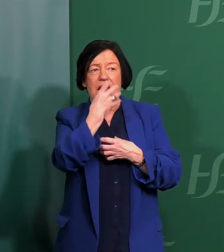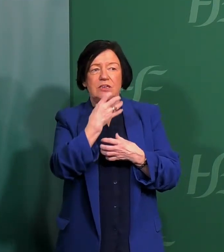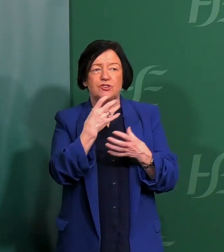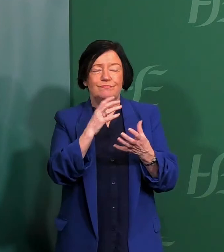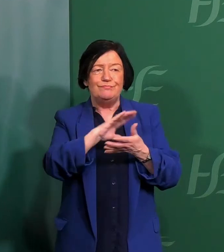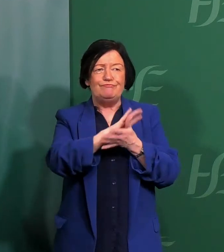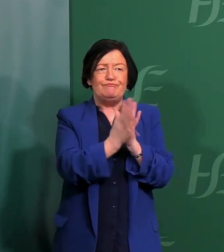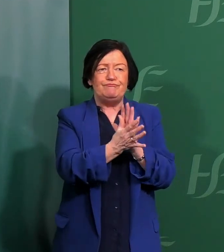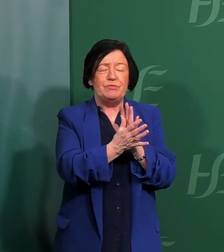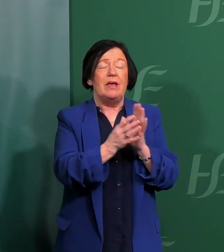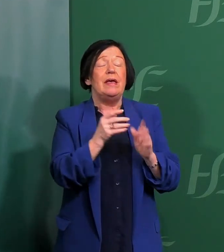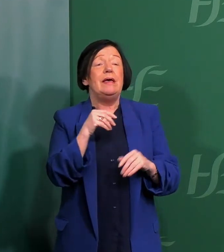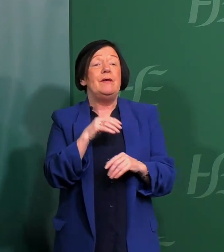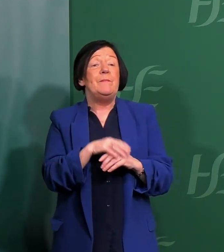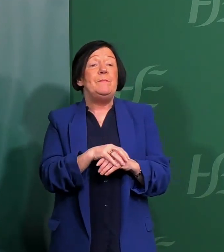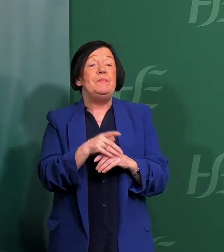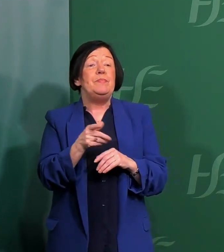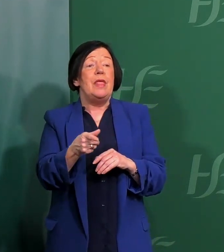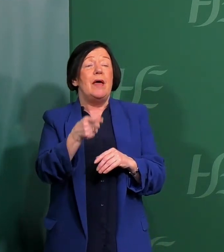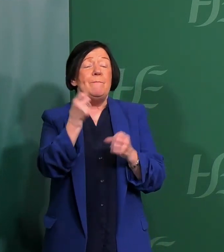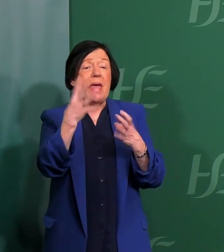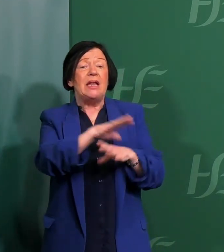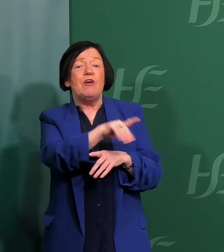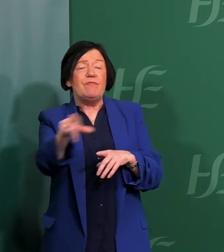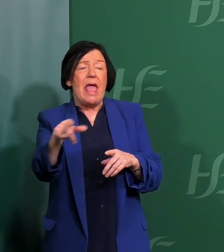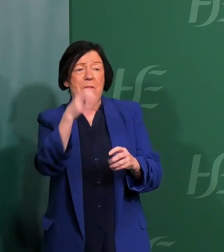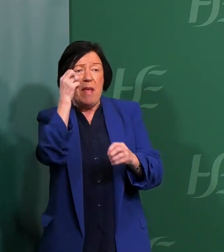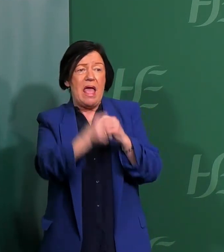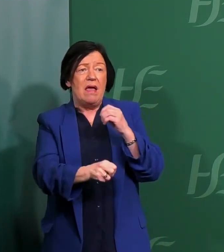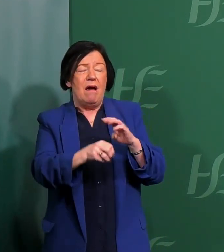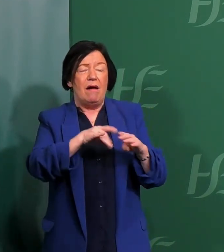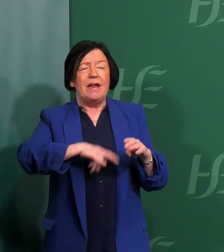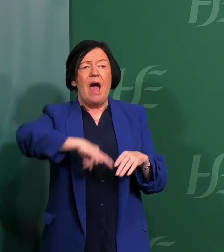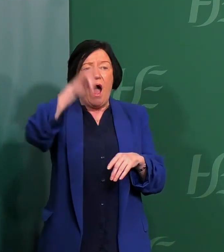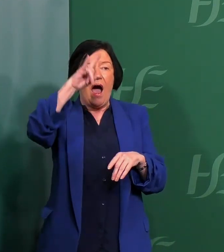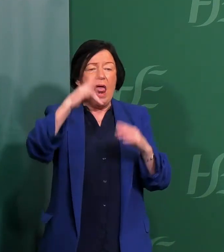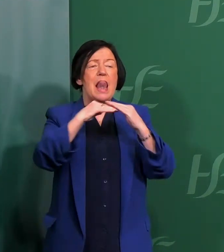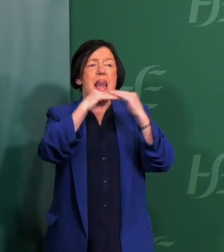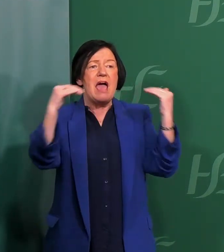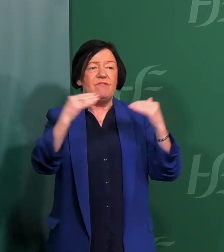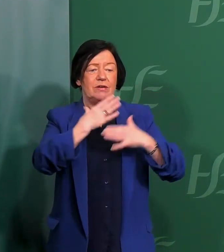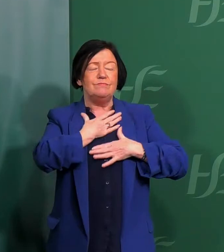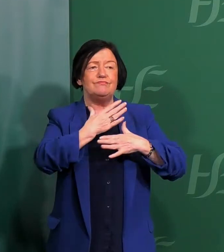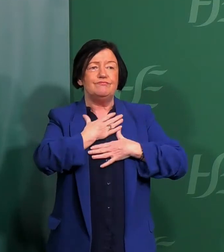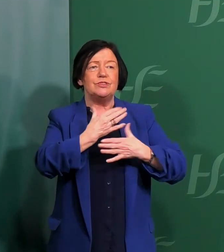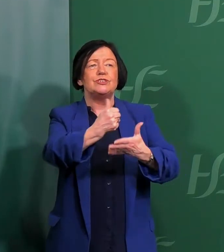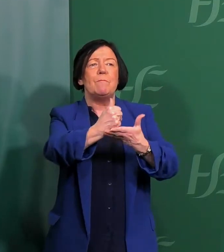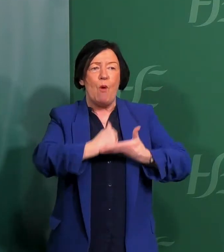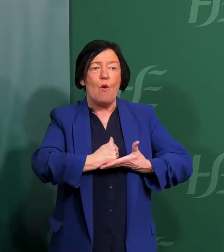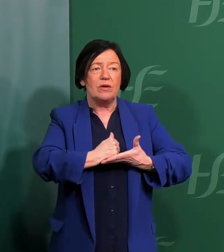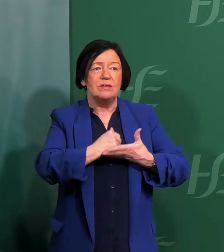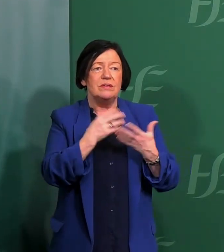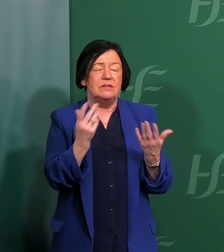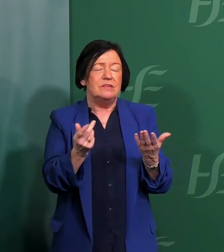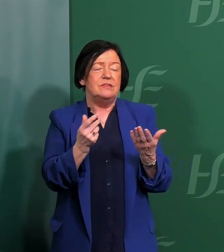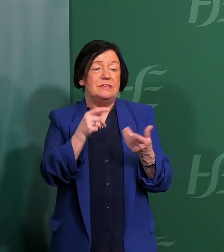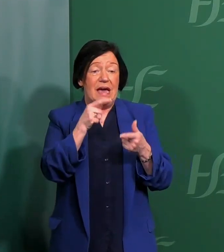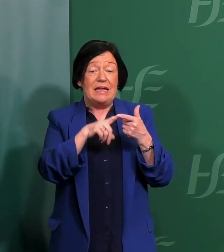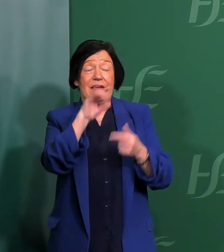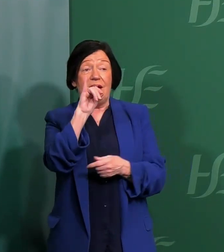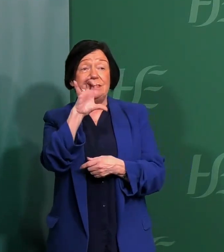And unfortunately, many of them end up on high level of respiratory support and ultimately in the